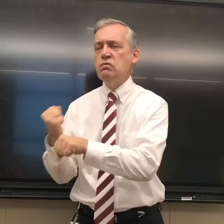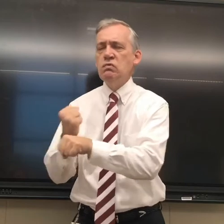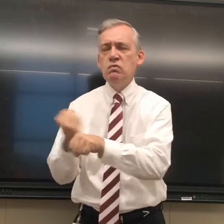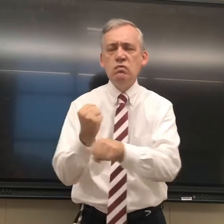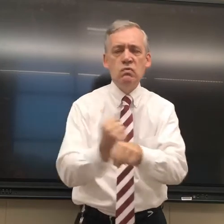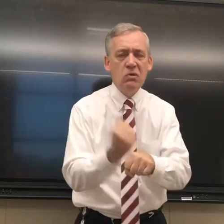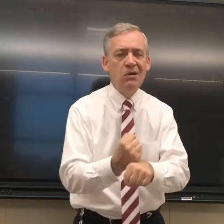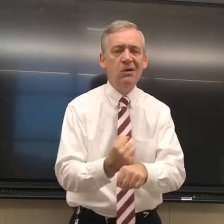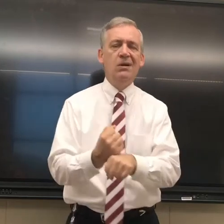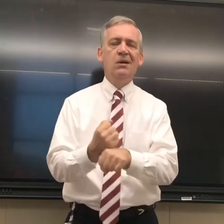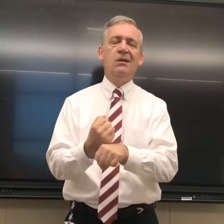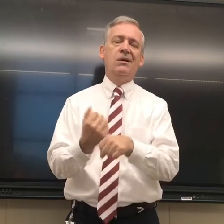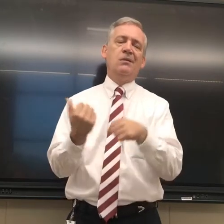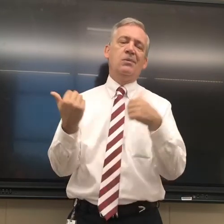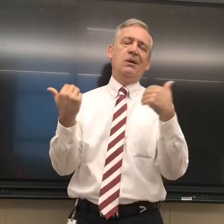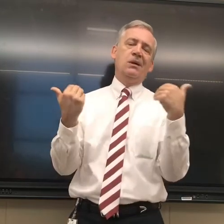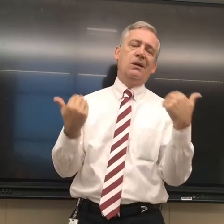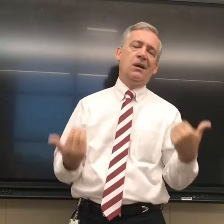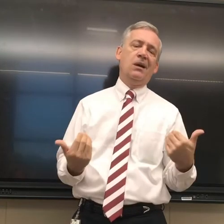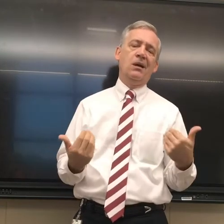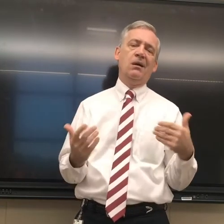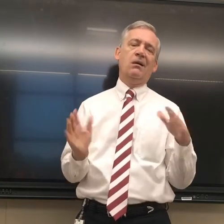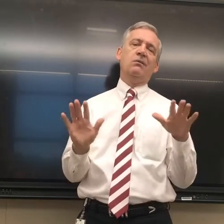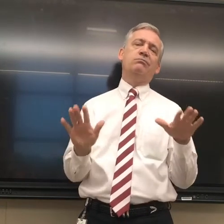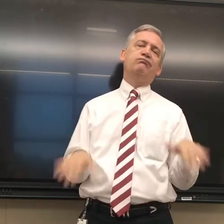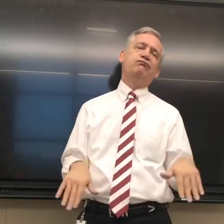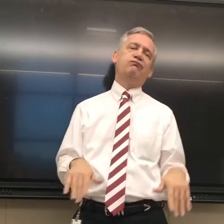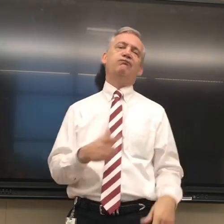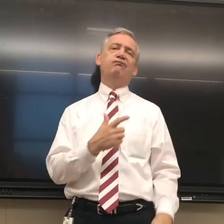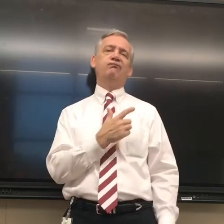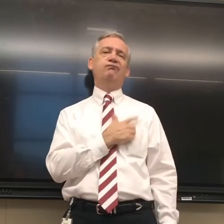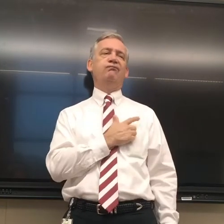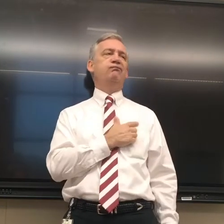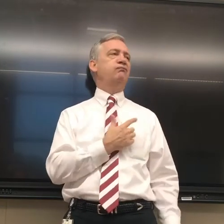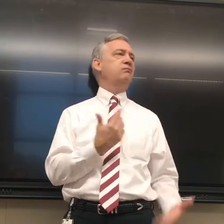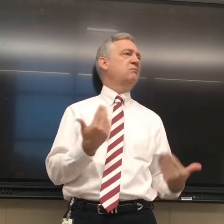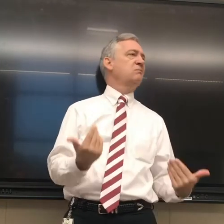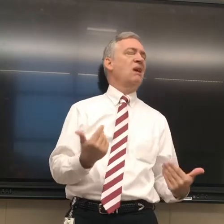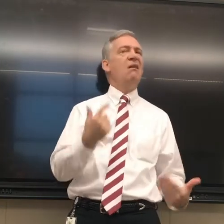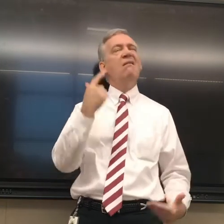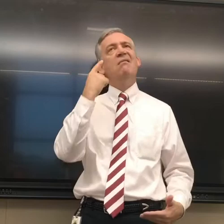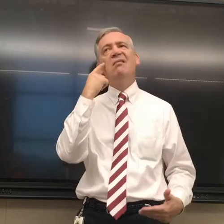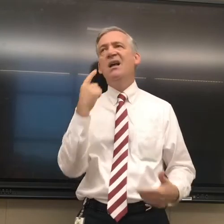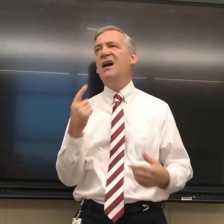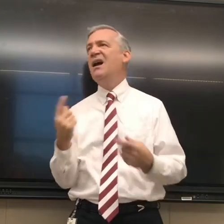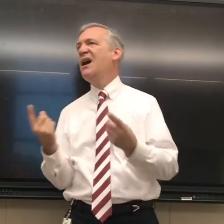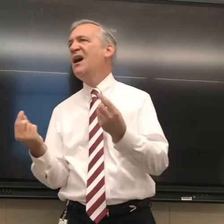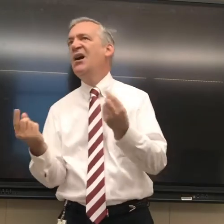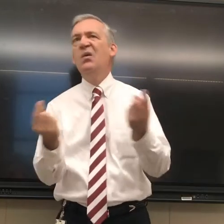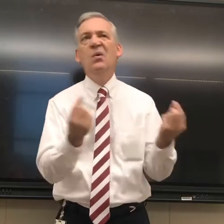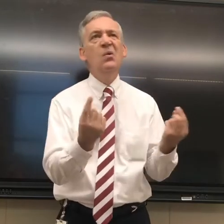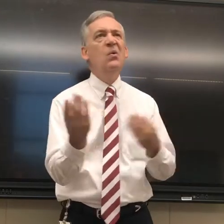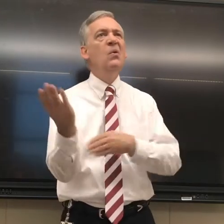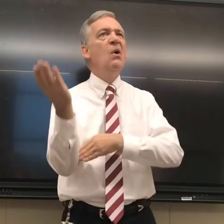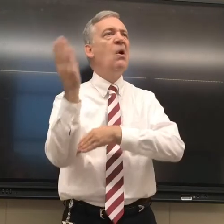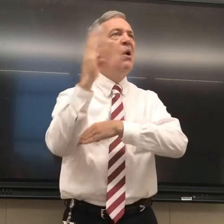now had degenerated to an almost desperate effort to fill up the empty midday hours.